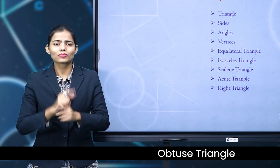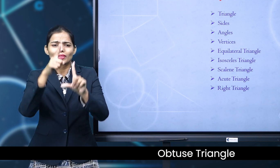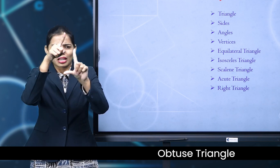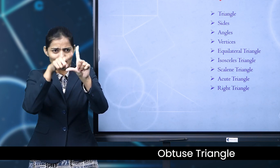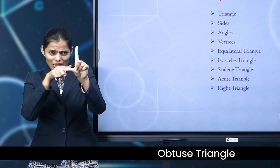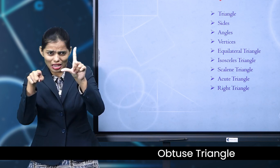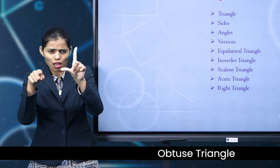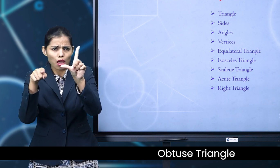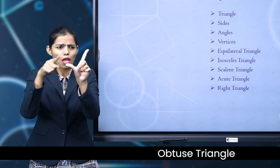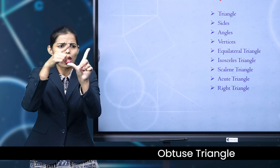obtuse triangle,